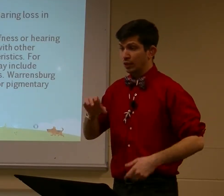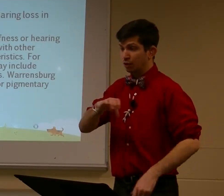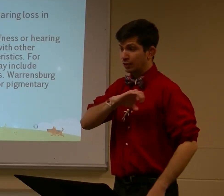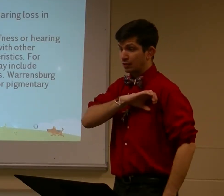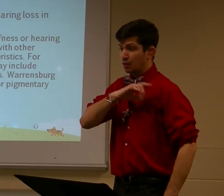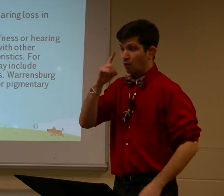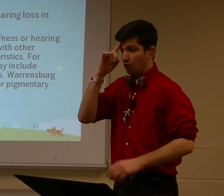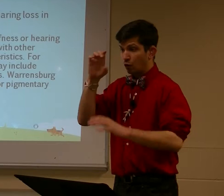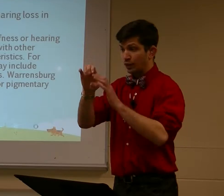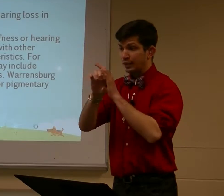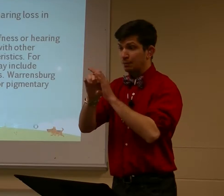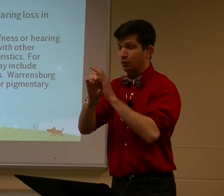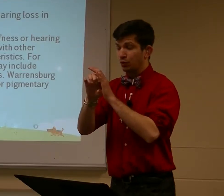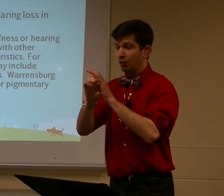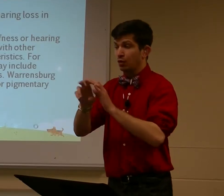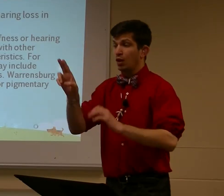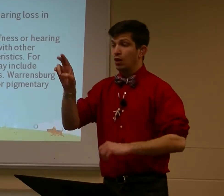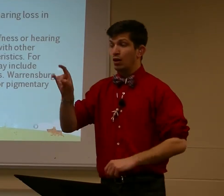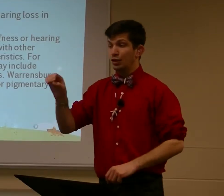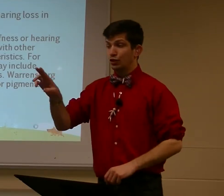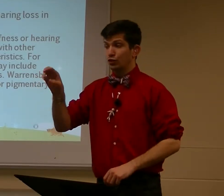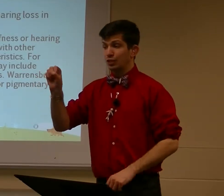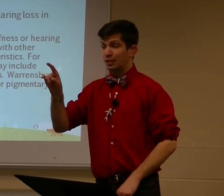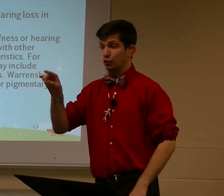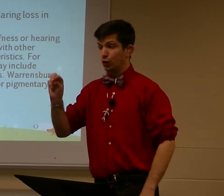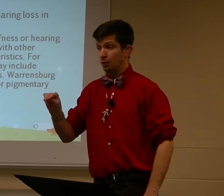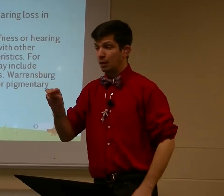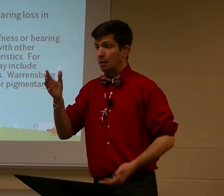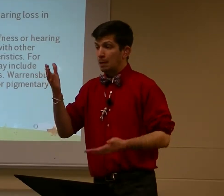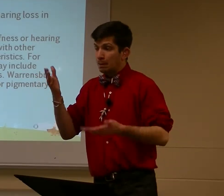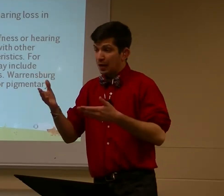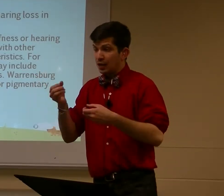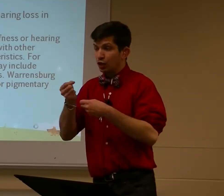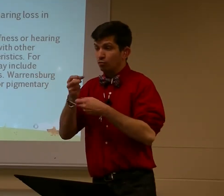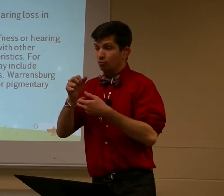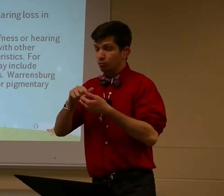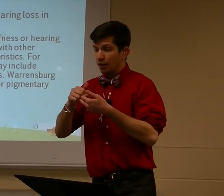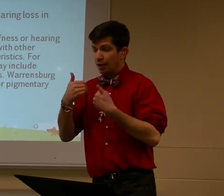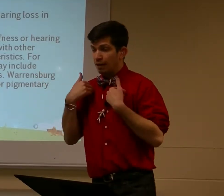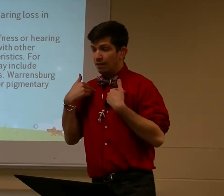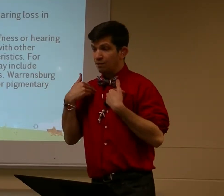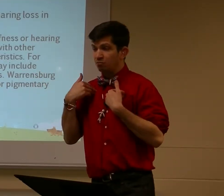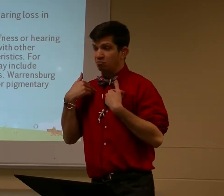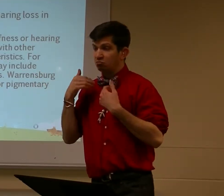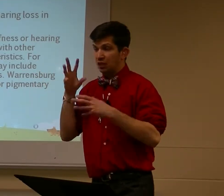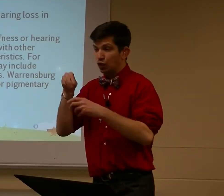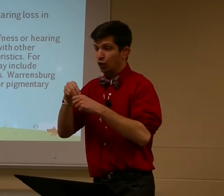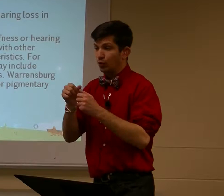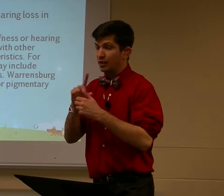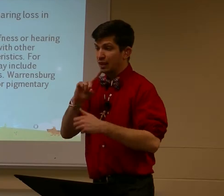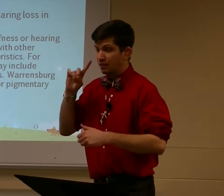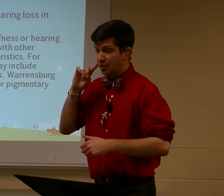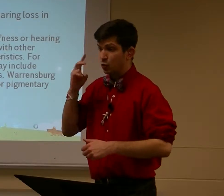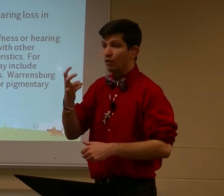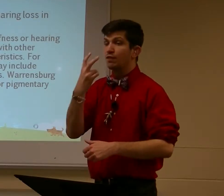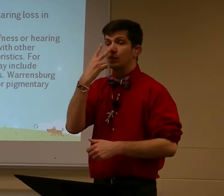impairments. For example, Usher syndrome may have included the deafness or vision